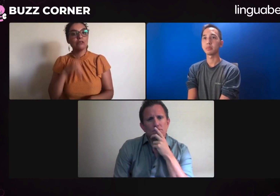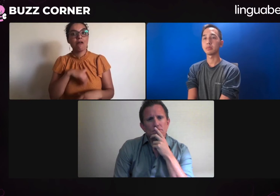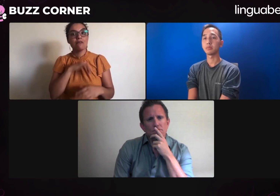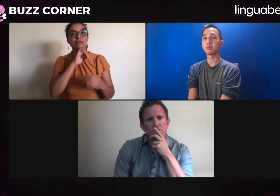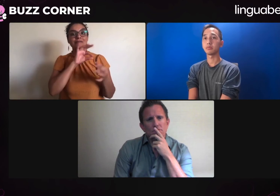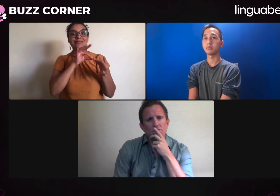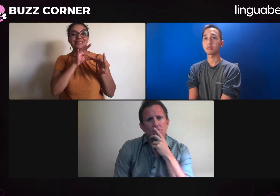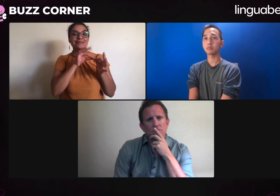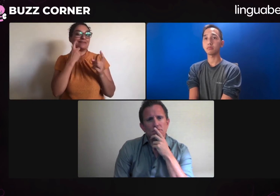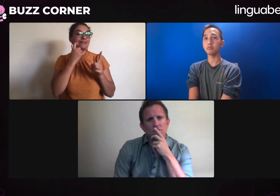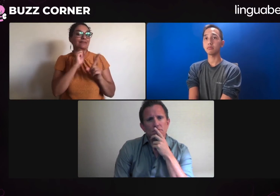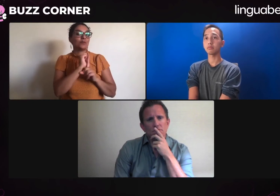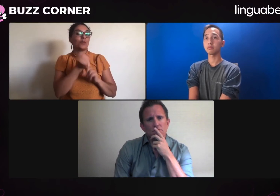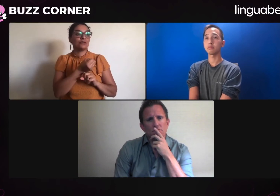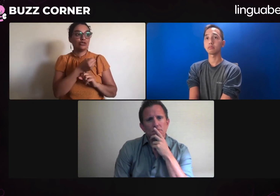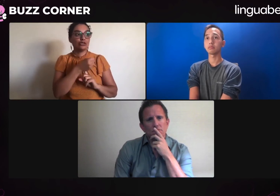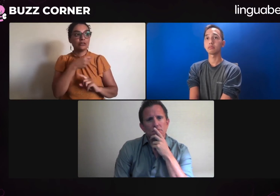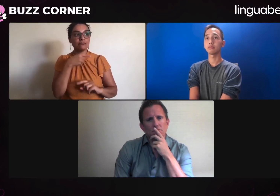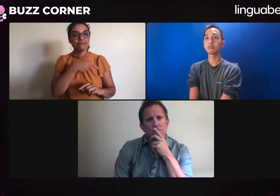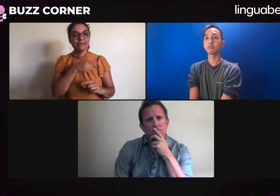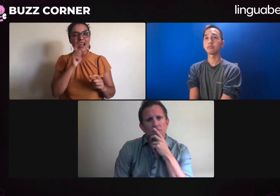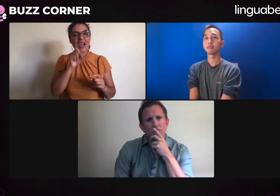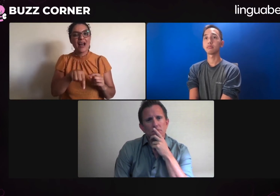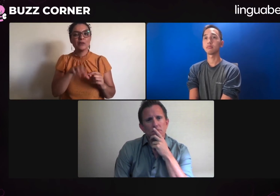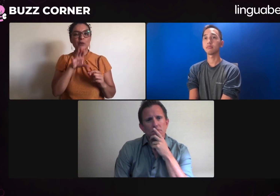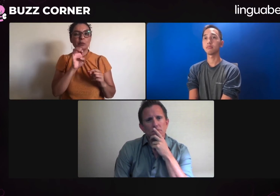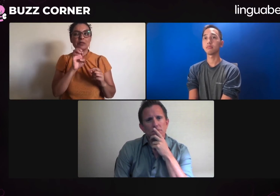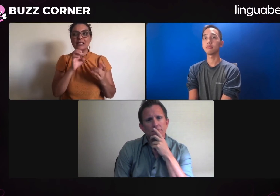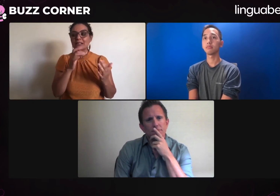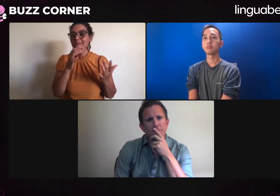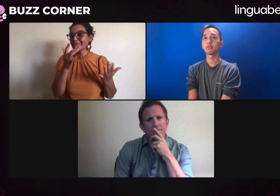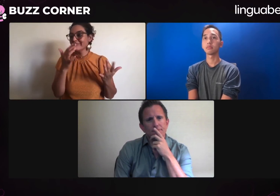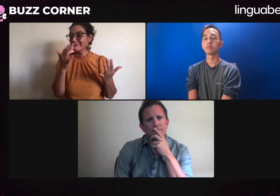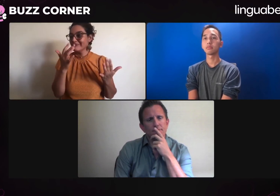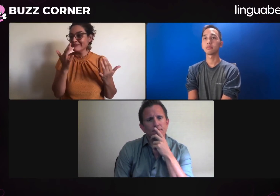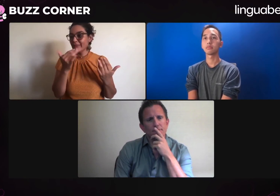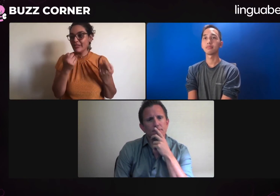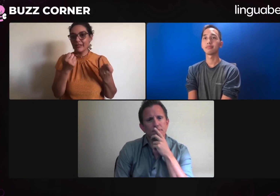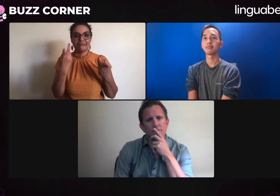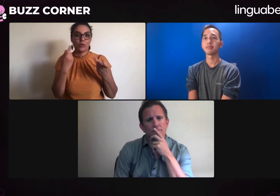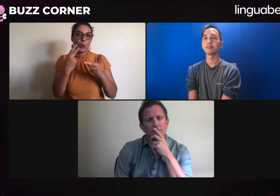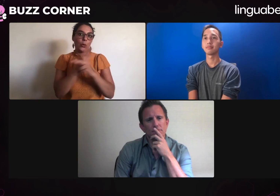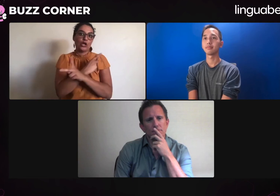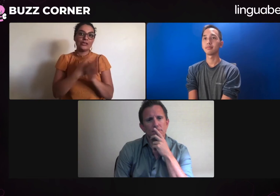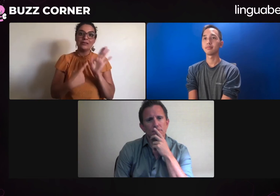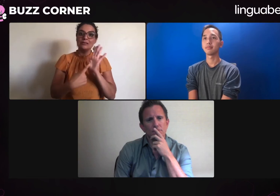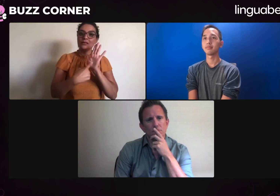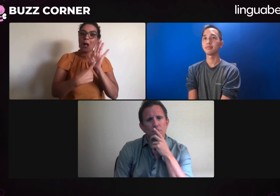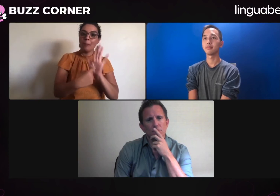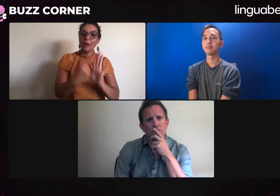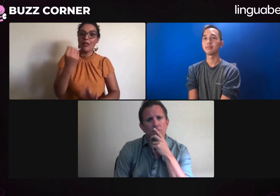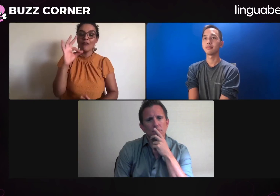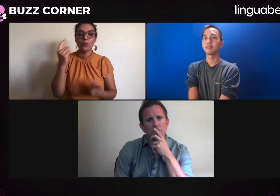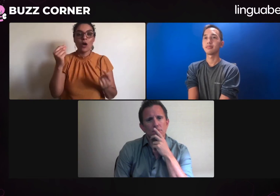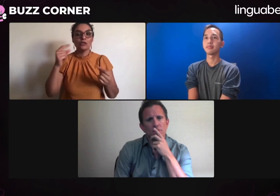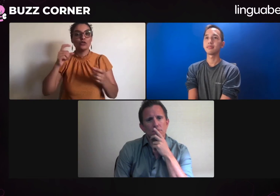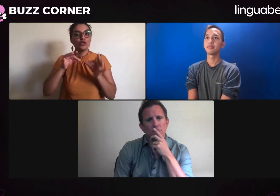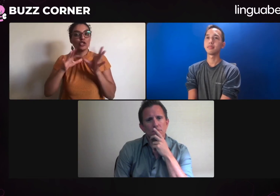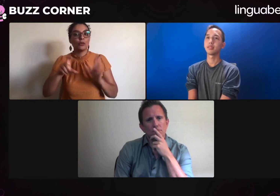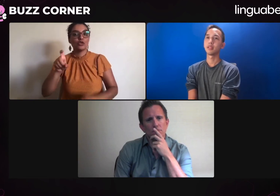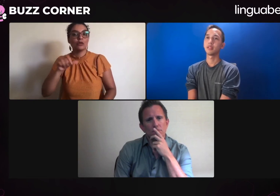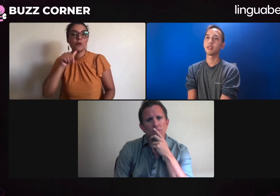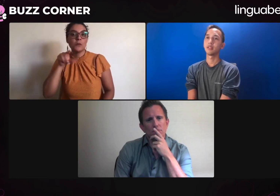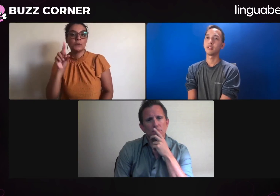it's such a shame and it's unfortunate with what happened with that interpreter taking that opportunity from the deaf